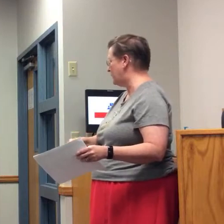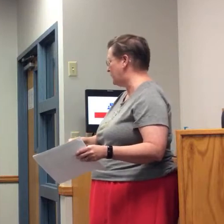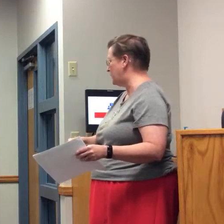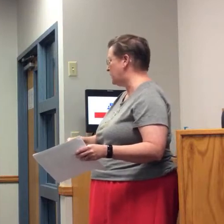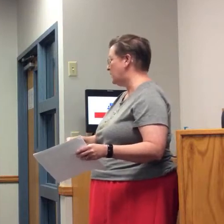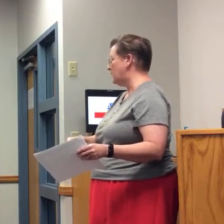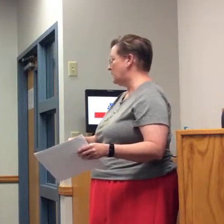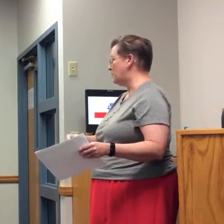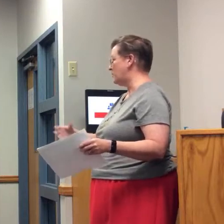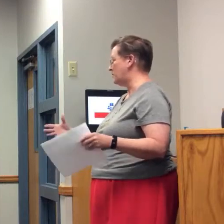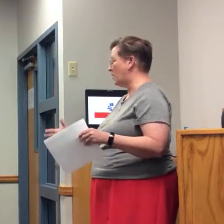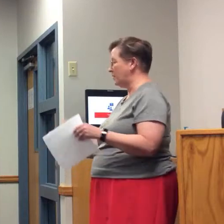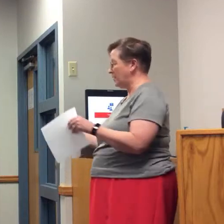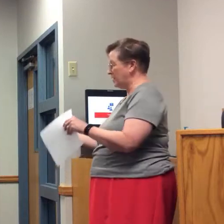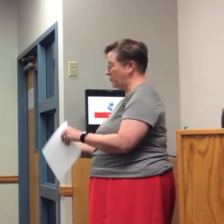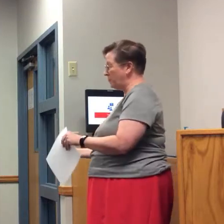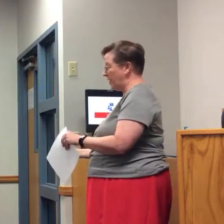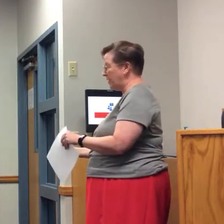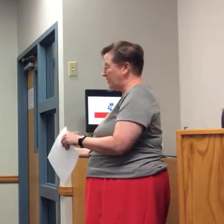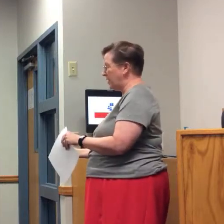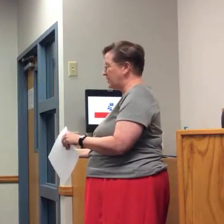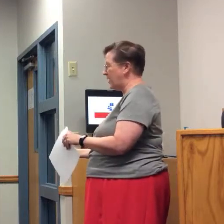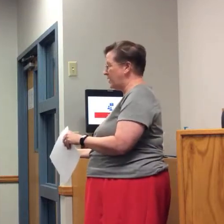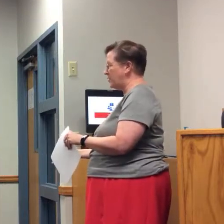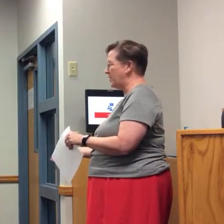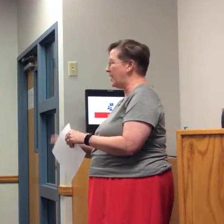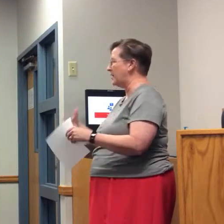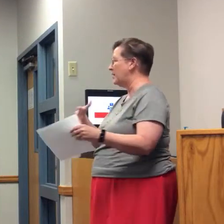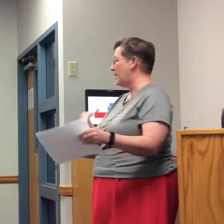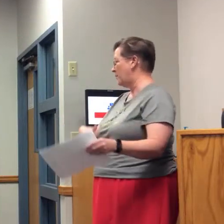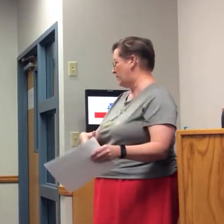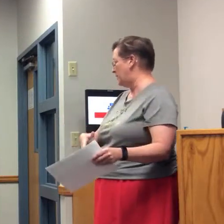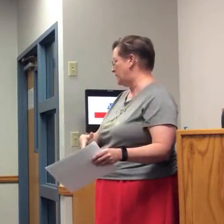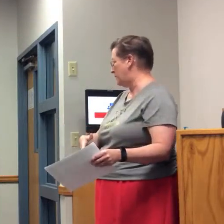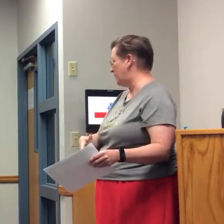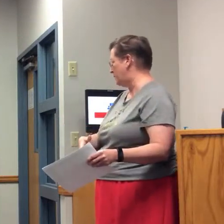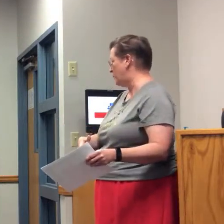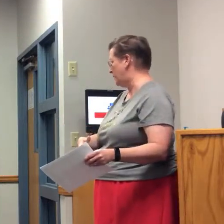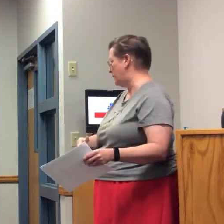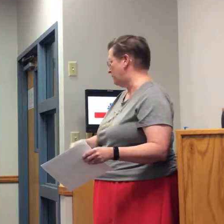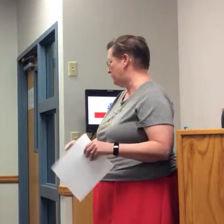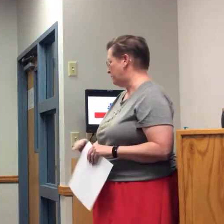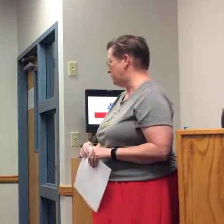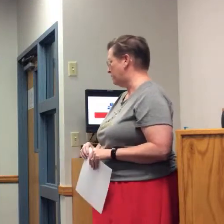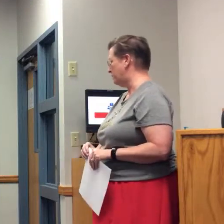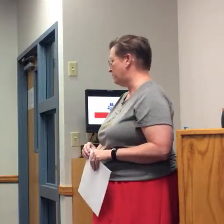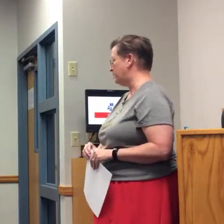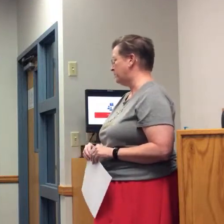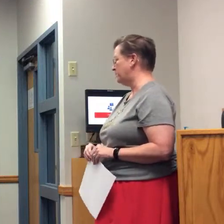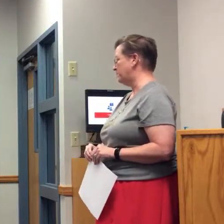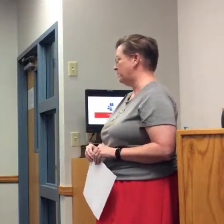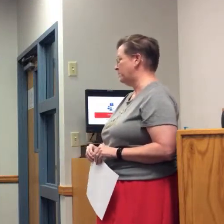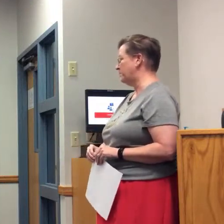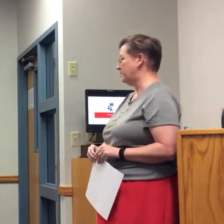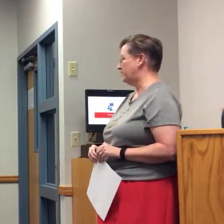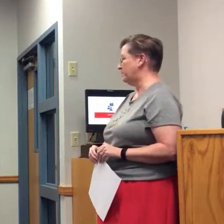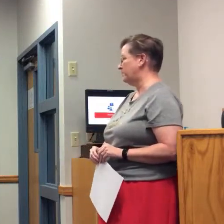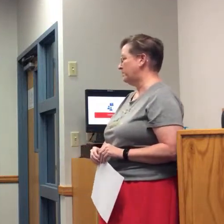motor activities. So we saw that, yes, we recognized that in our data and we did something with it.